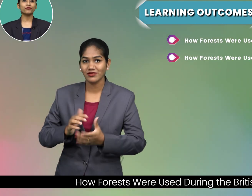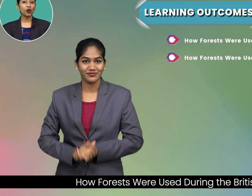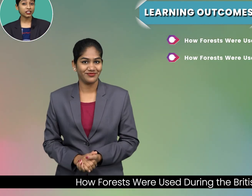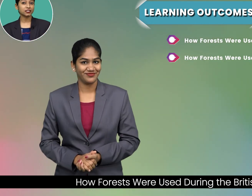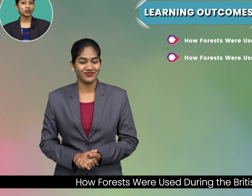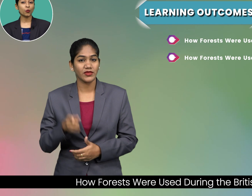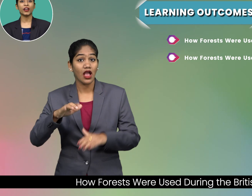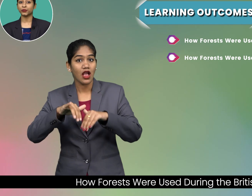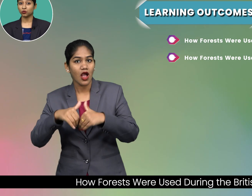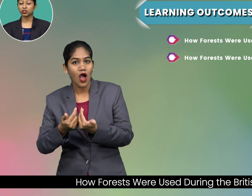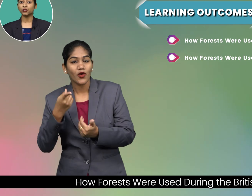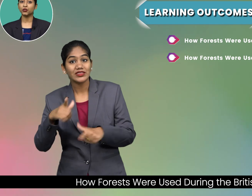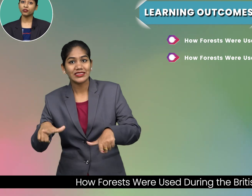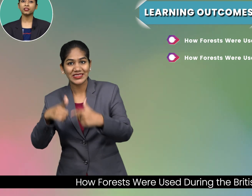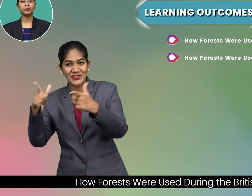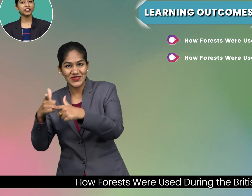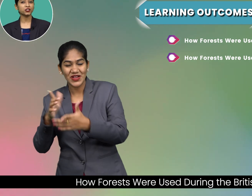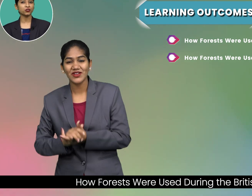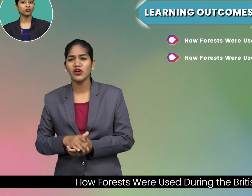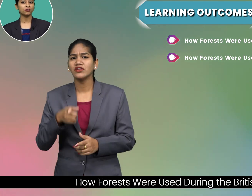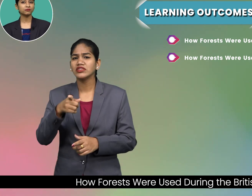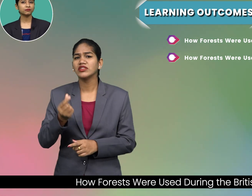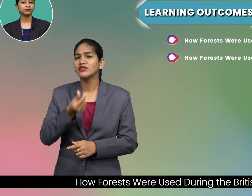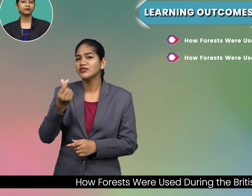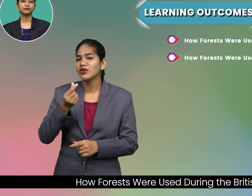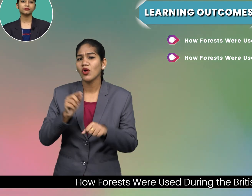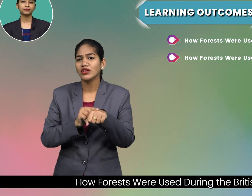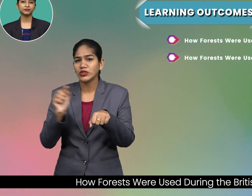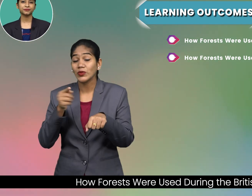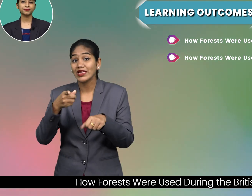How forests were used during the British rule?